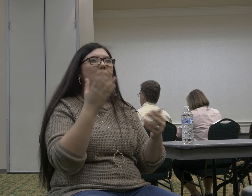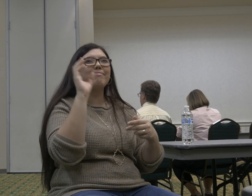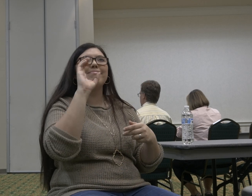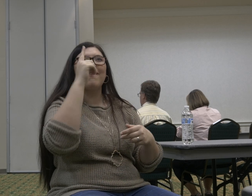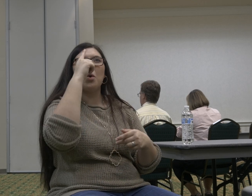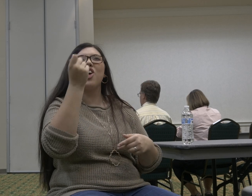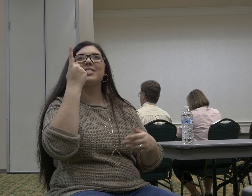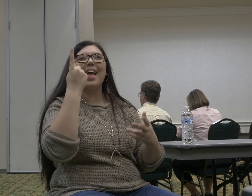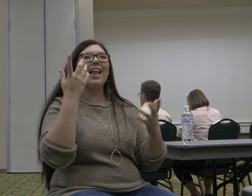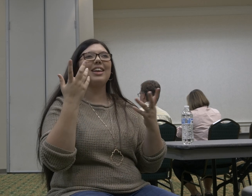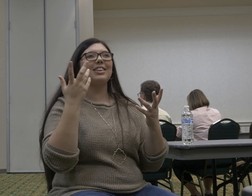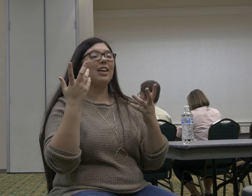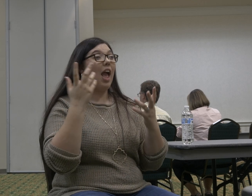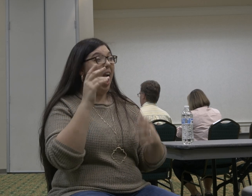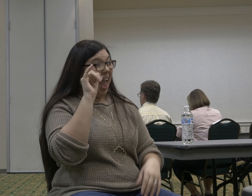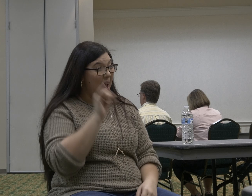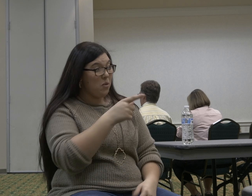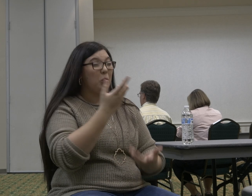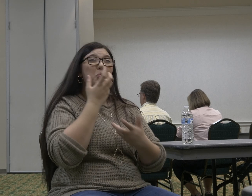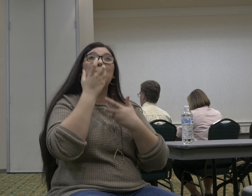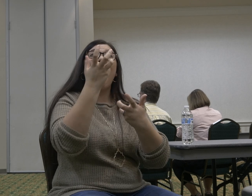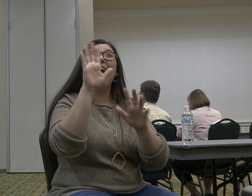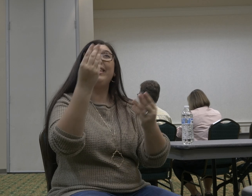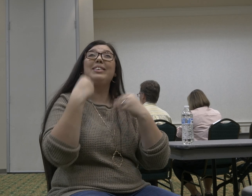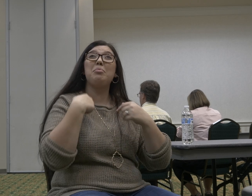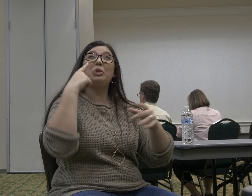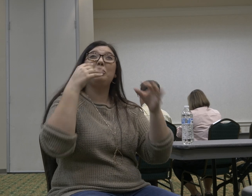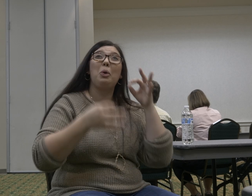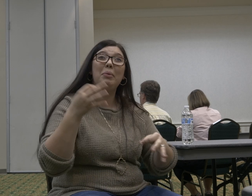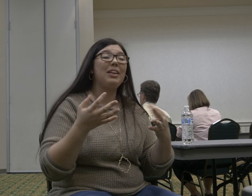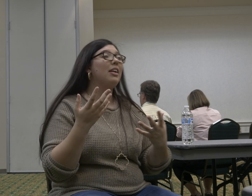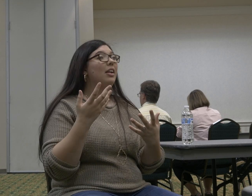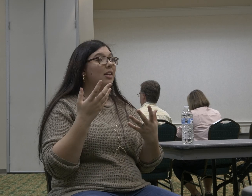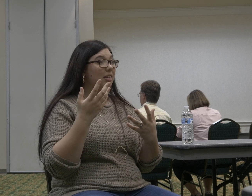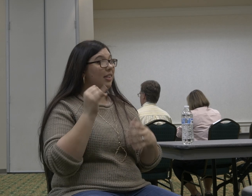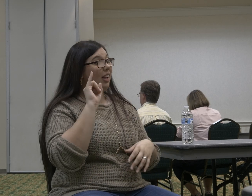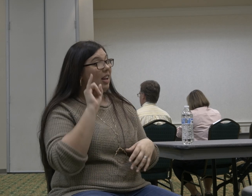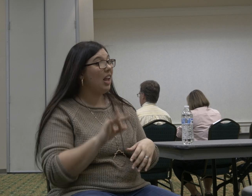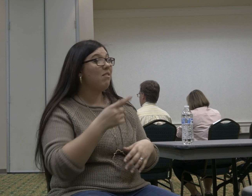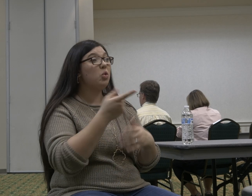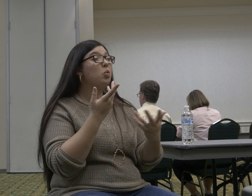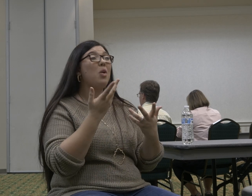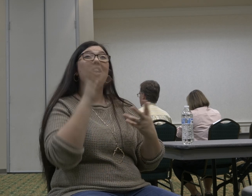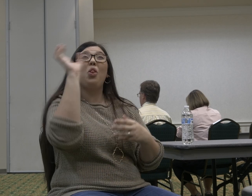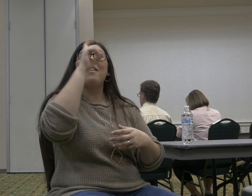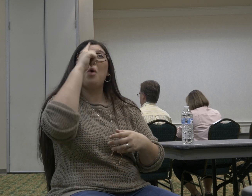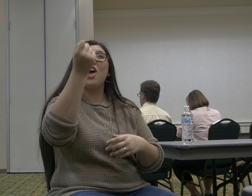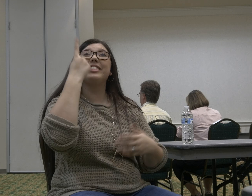understanding. If you cry out for discernment, if you lift your voice for understanding, if you seek for her